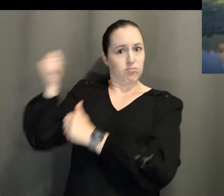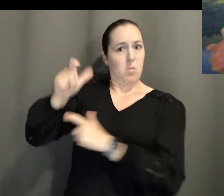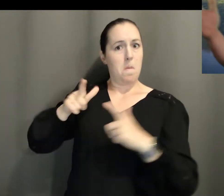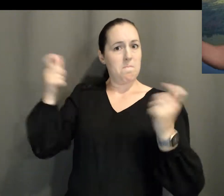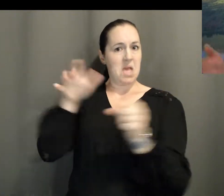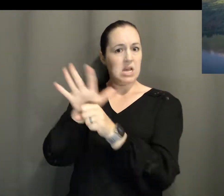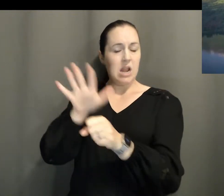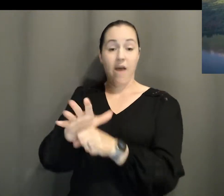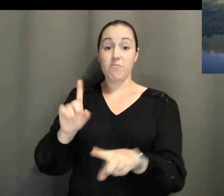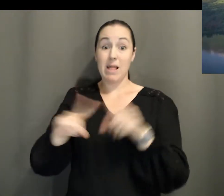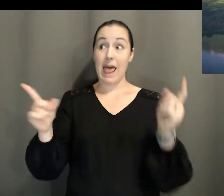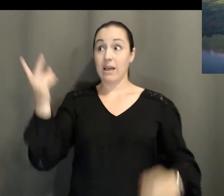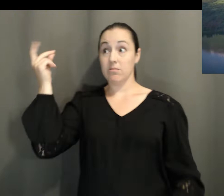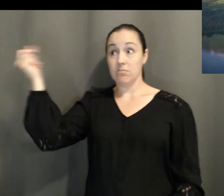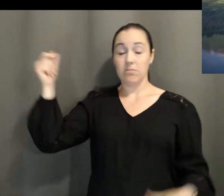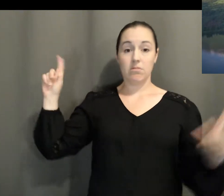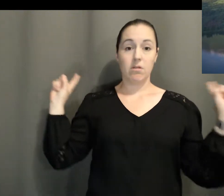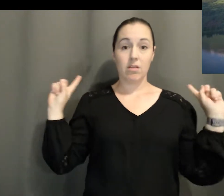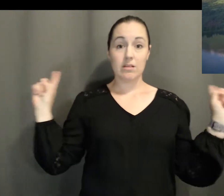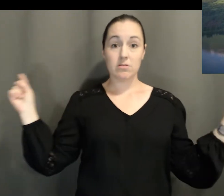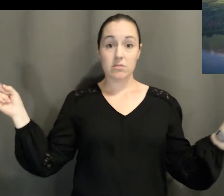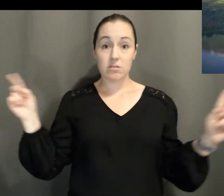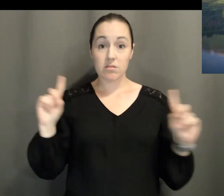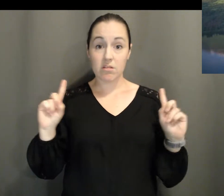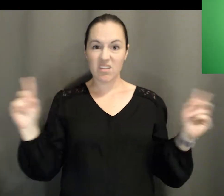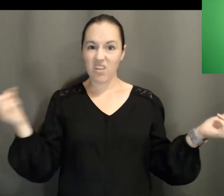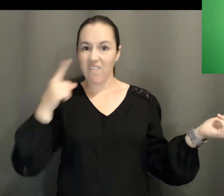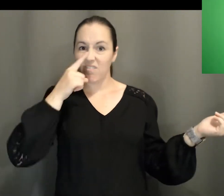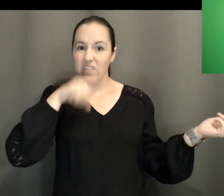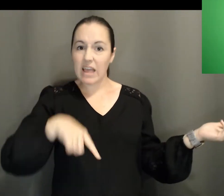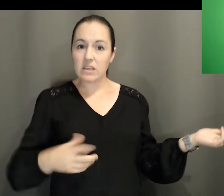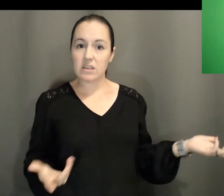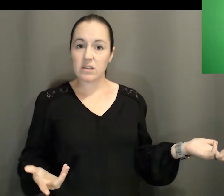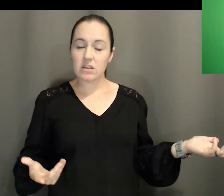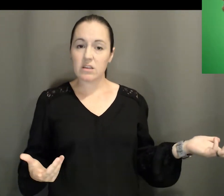sure that we think God's big enough, but kind of like this,